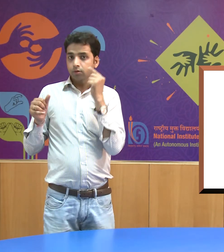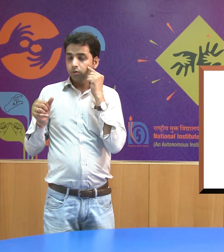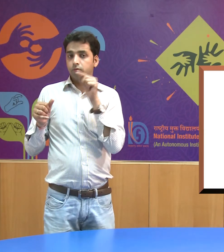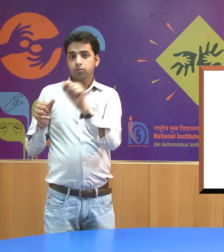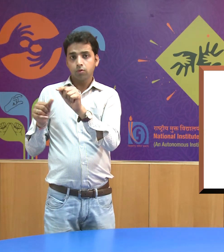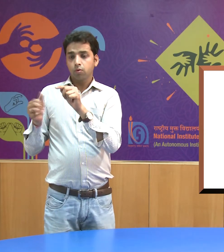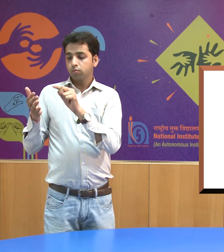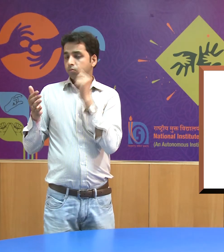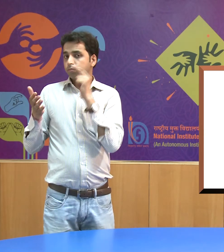www.nios.ac.in.